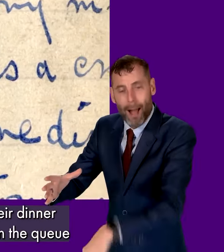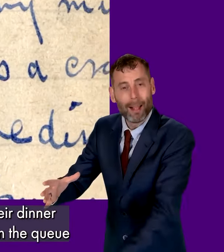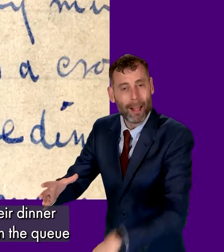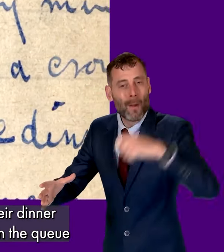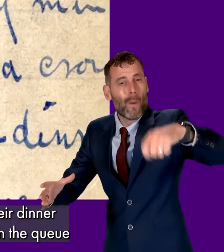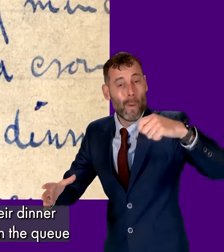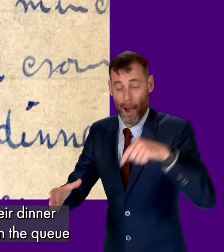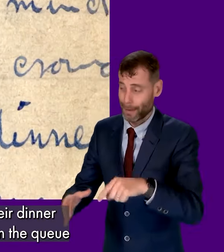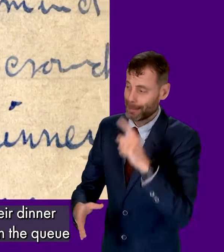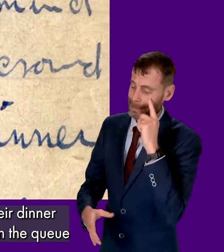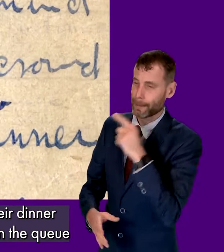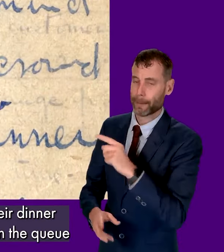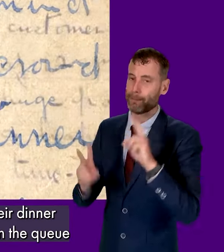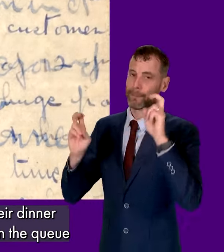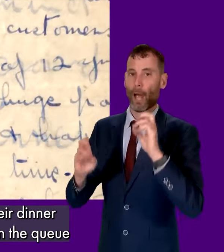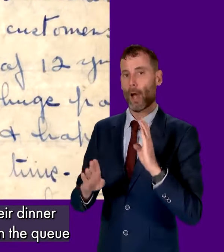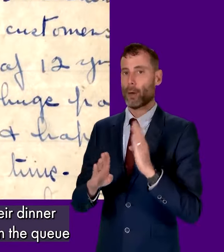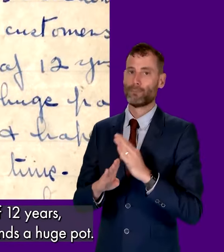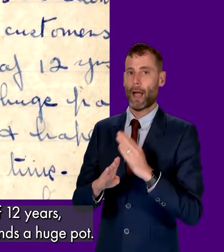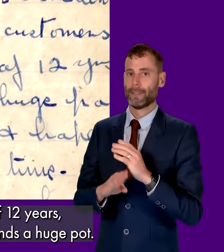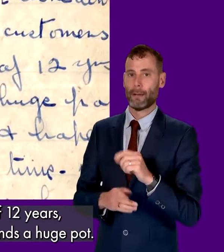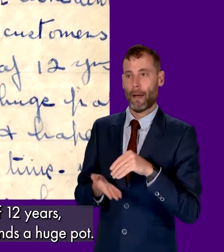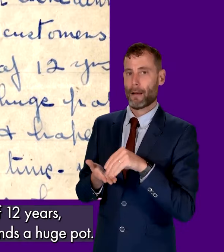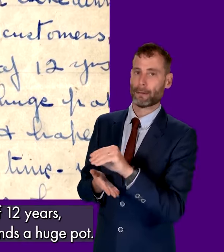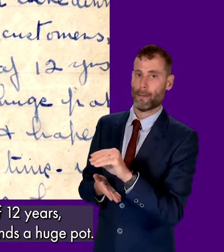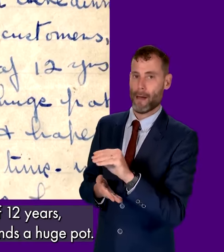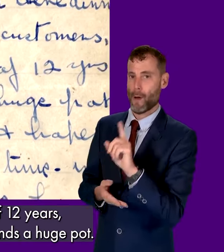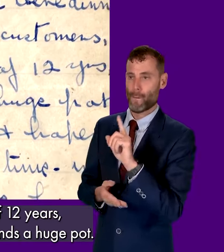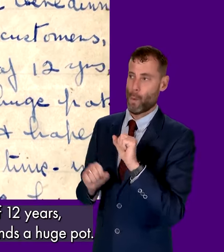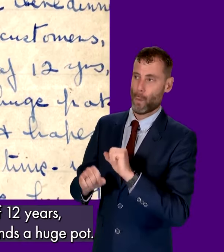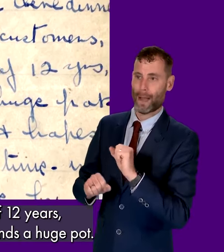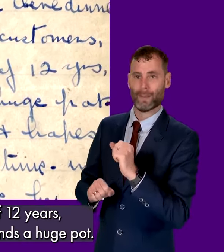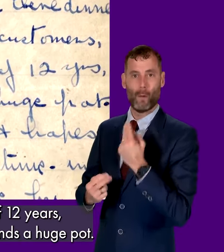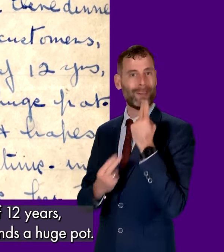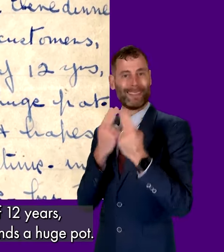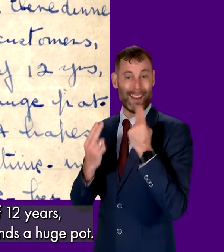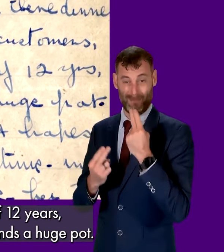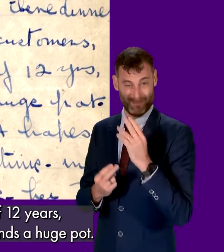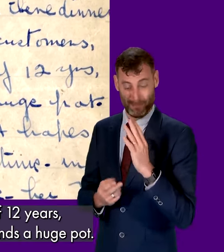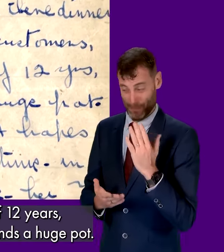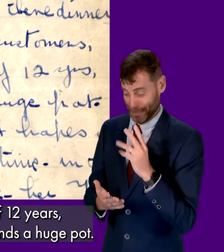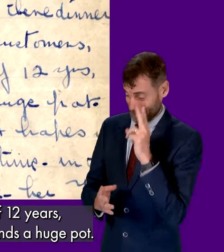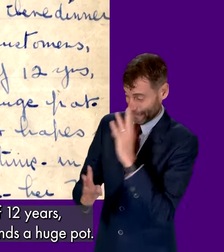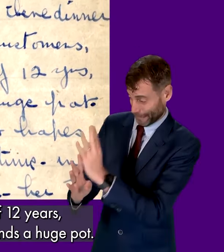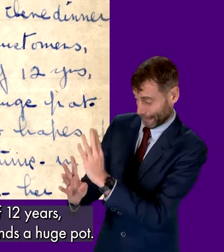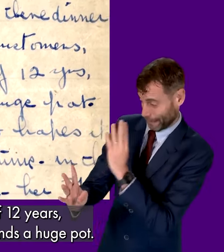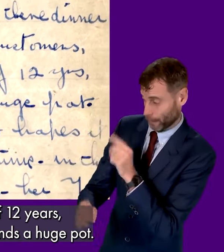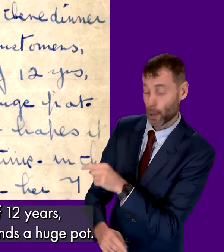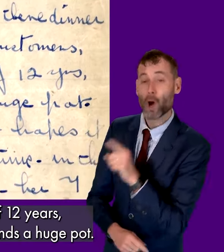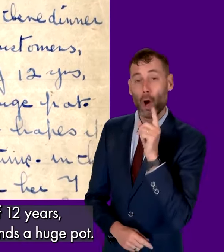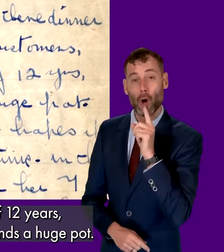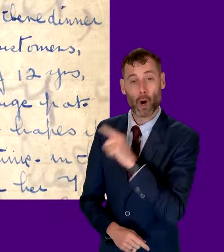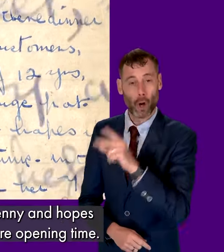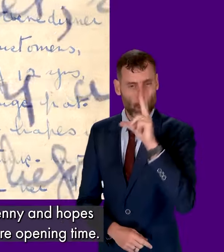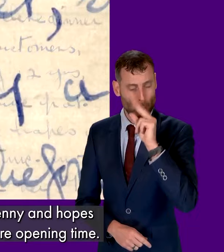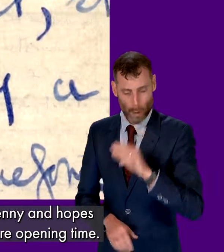waiting for their dinner near the door. In the queue, there's a girl of 12 years. By her bare feet stands a huge